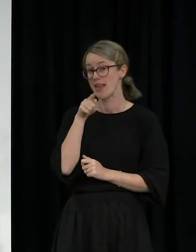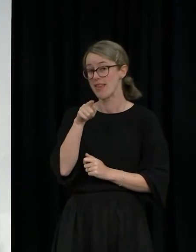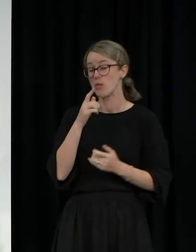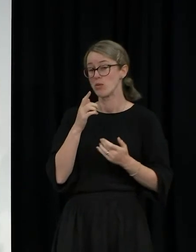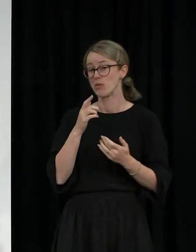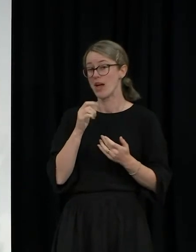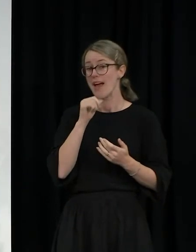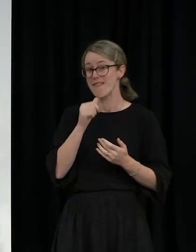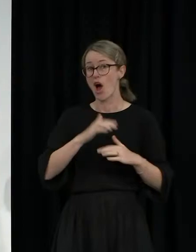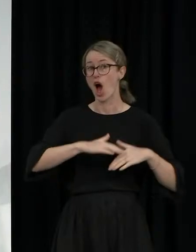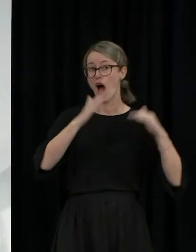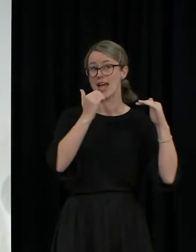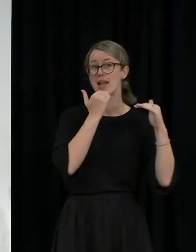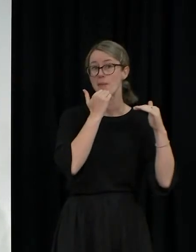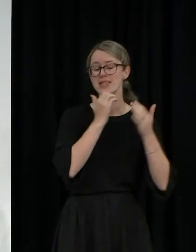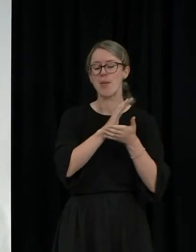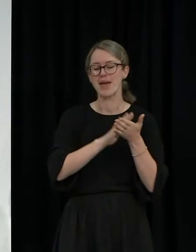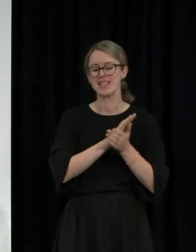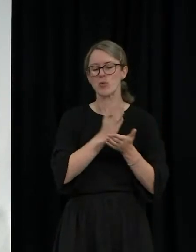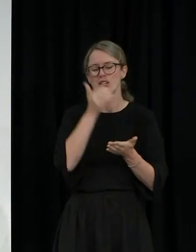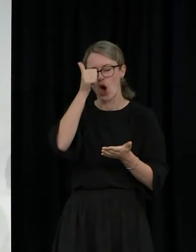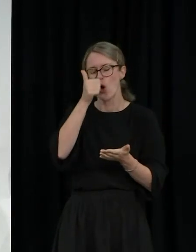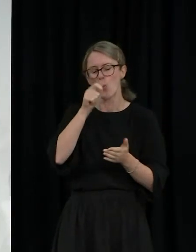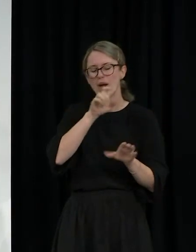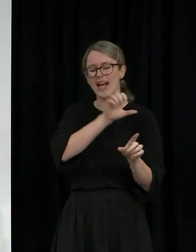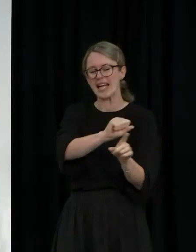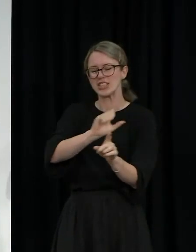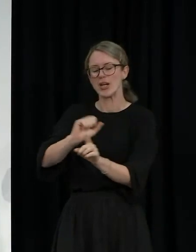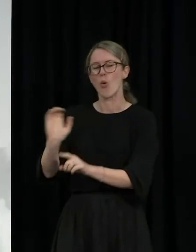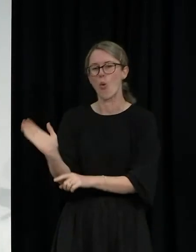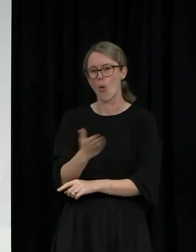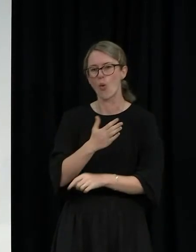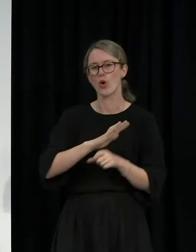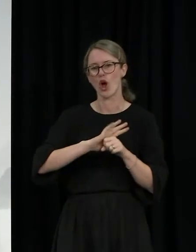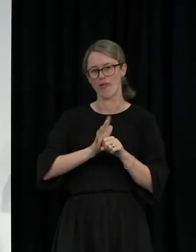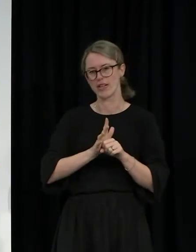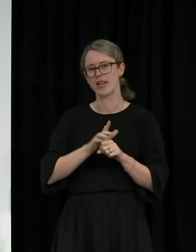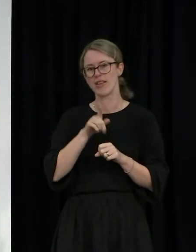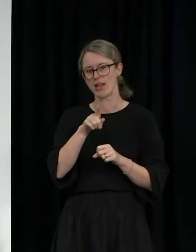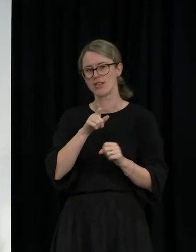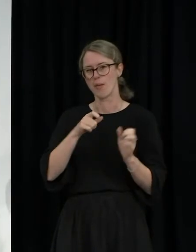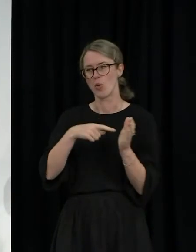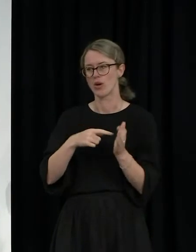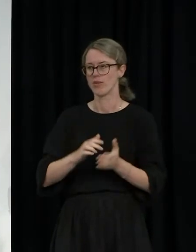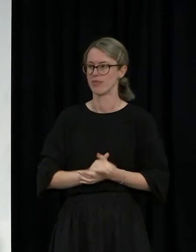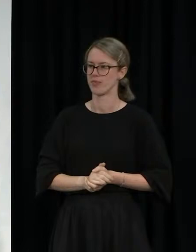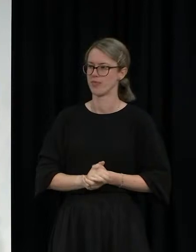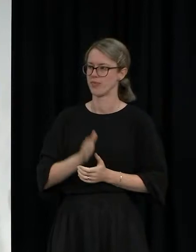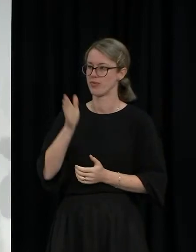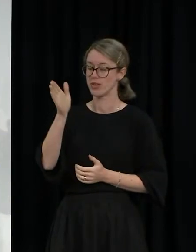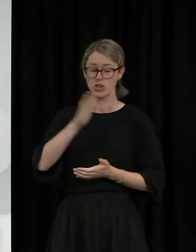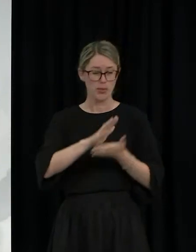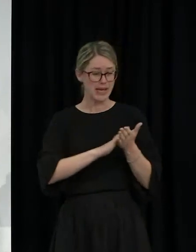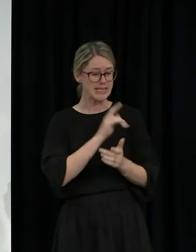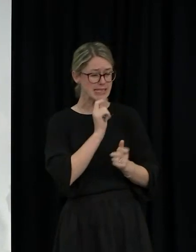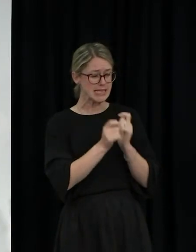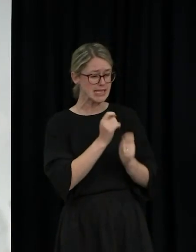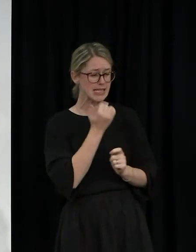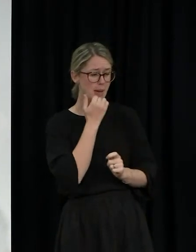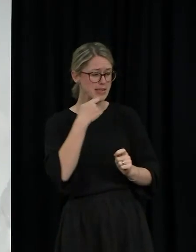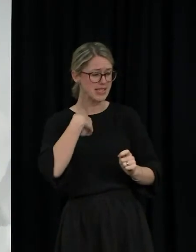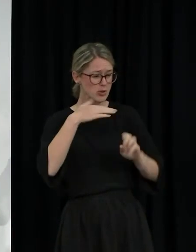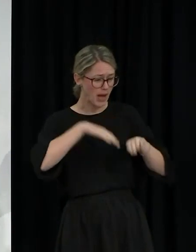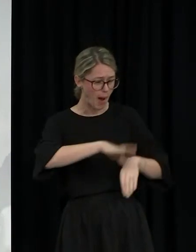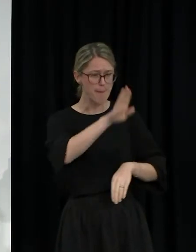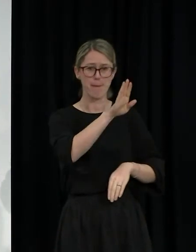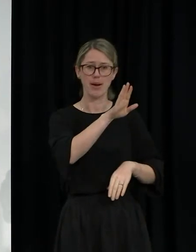we genuinely are finding all the cases that are out there, and so that will be an important factor. But they need to be higher from where they are at the moment to